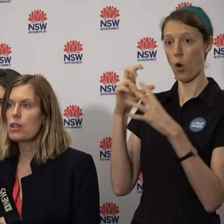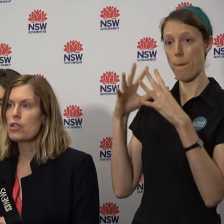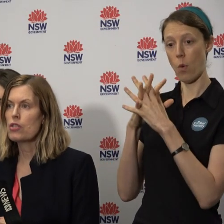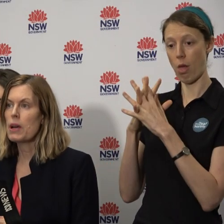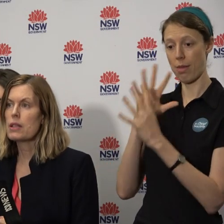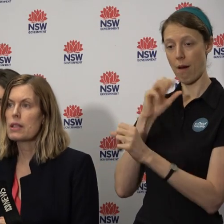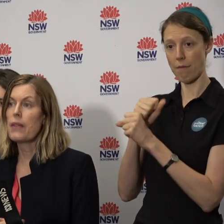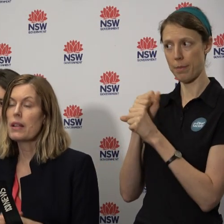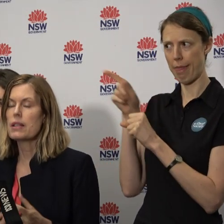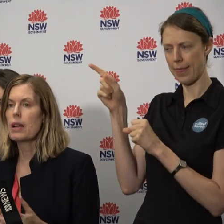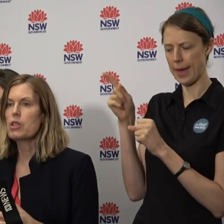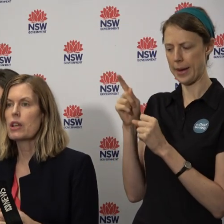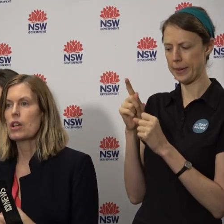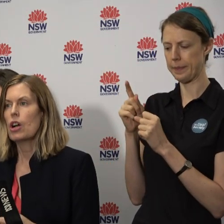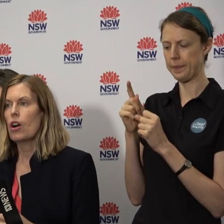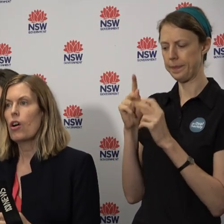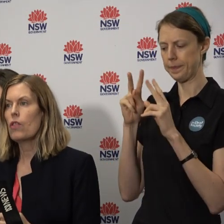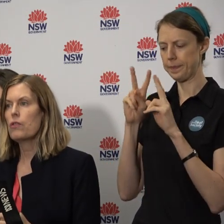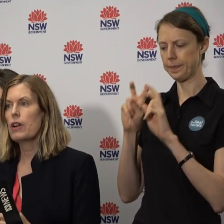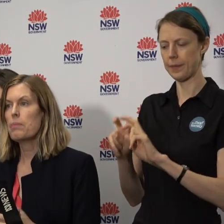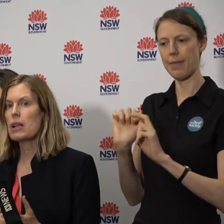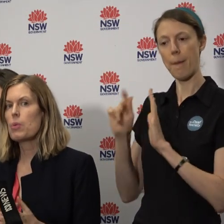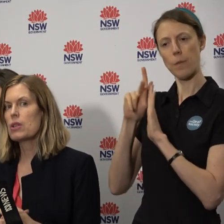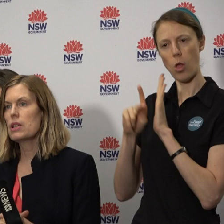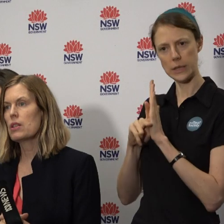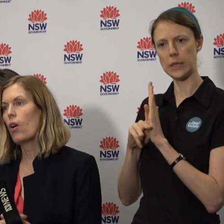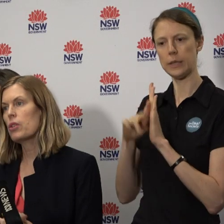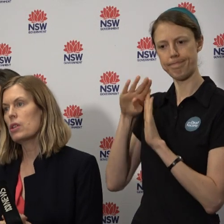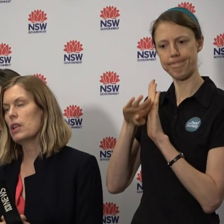in relation to masks, and that's a subject of